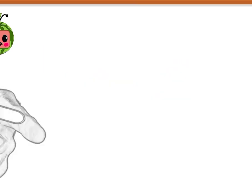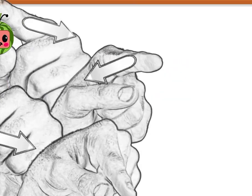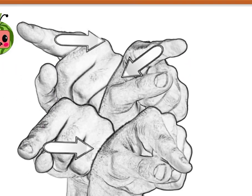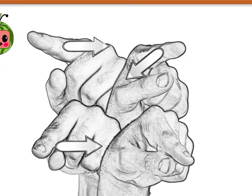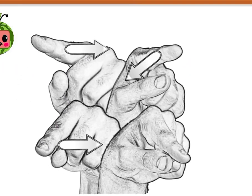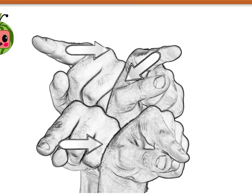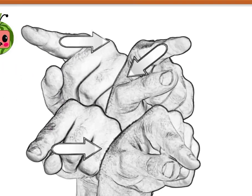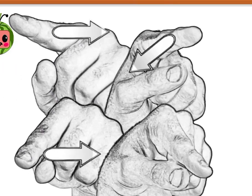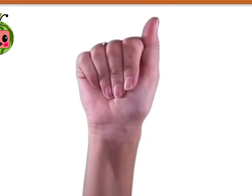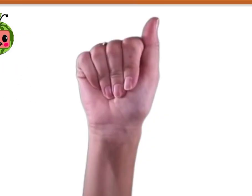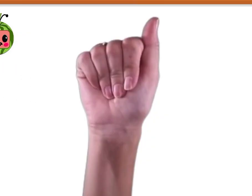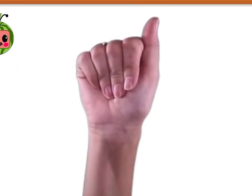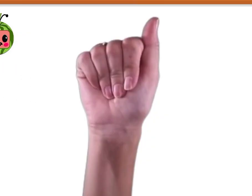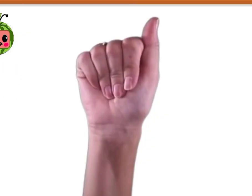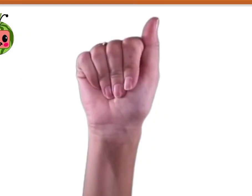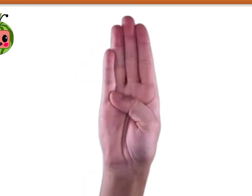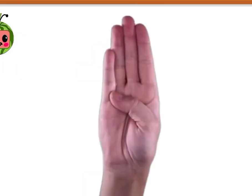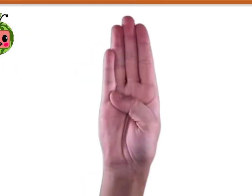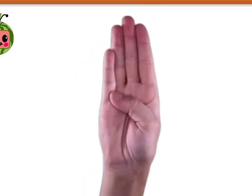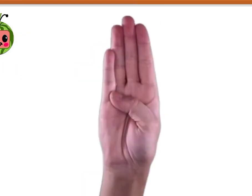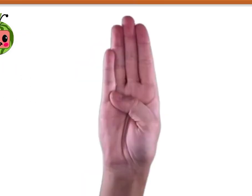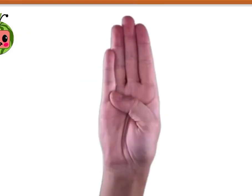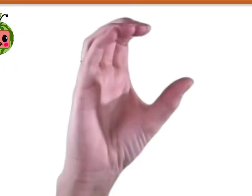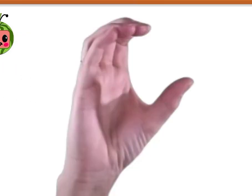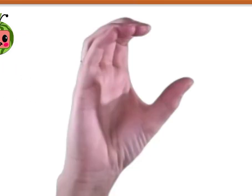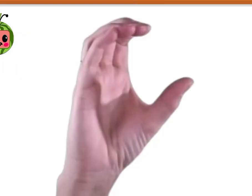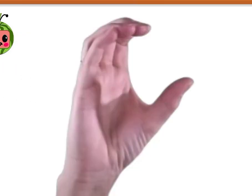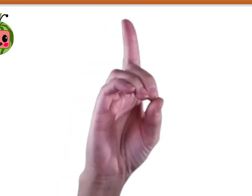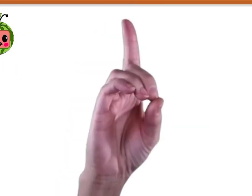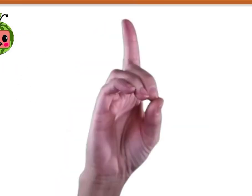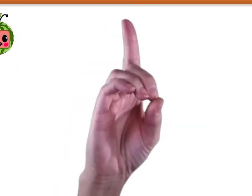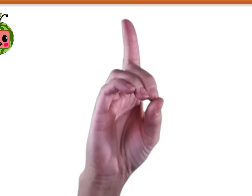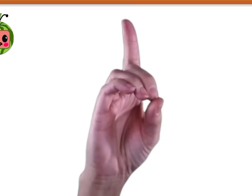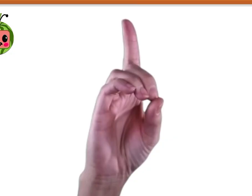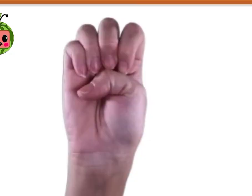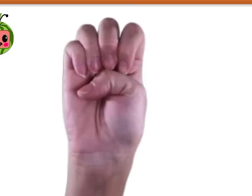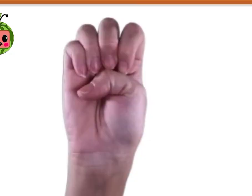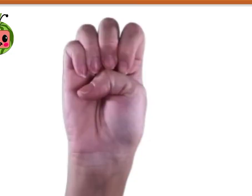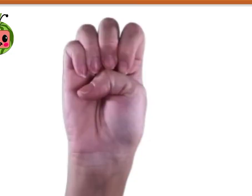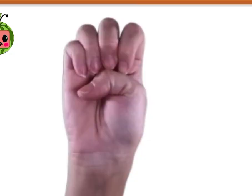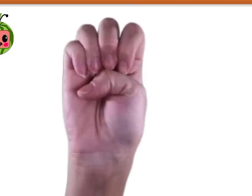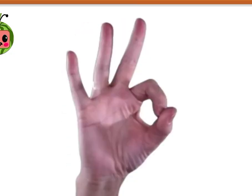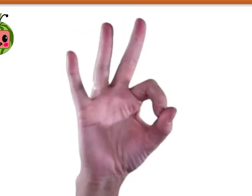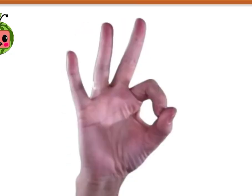Z. A, B, C, D, E, F,